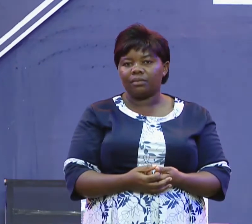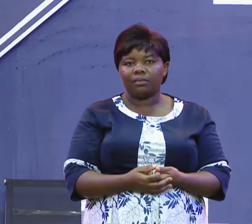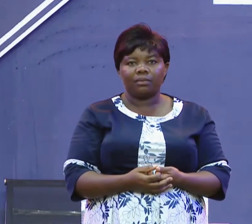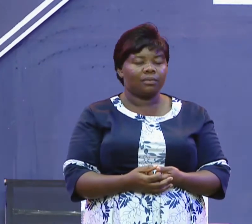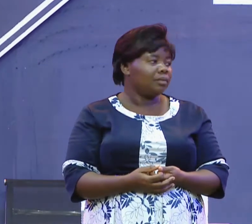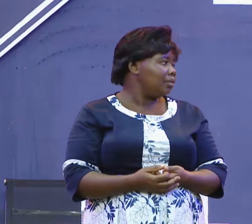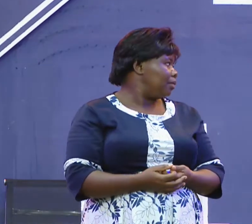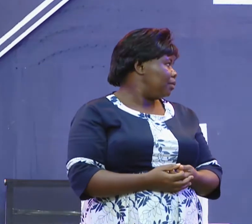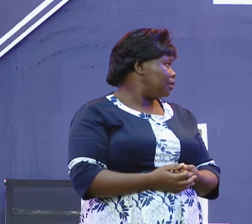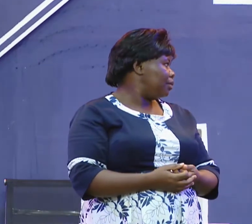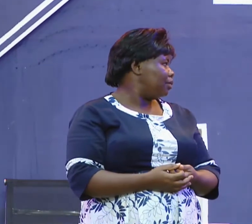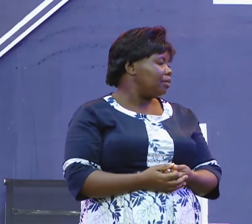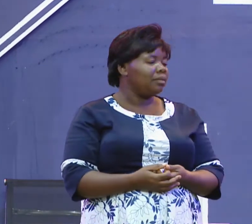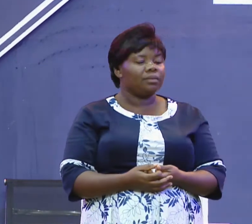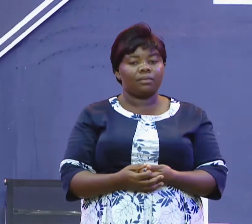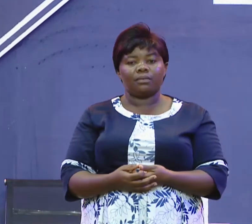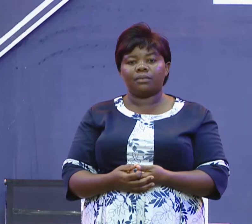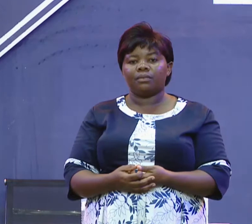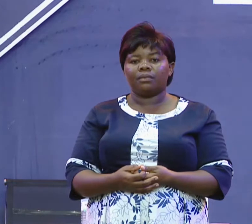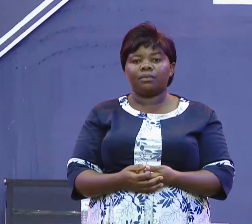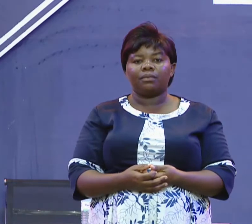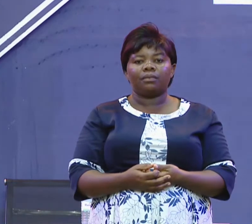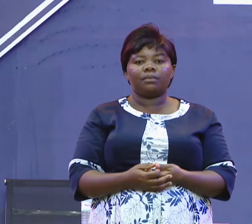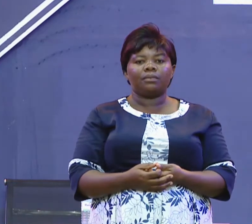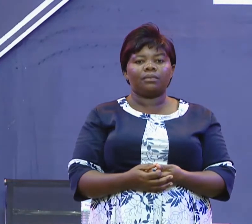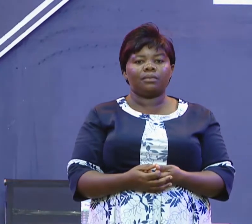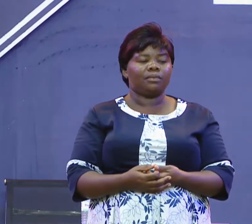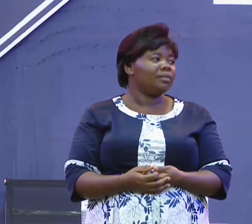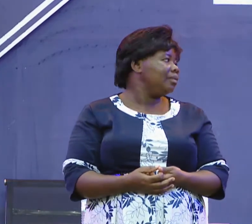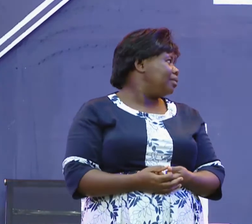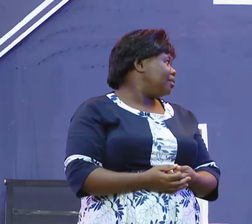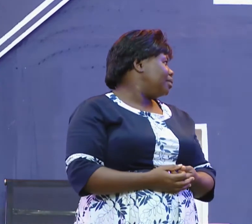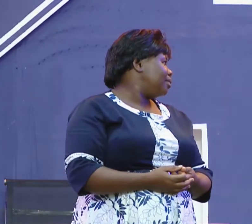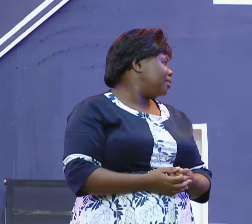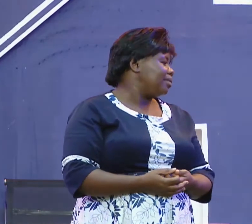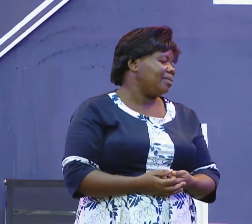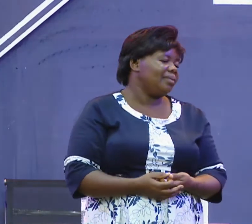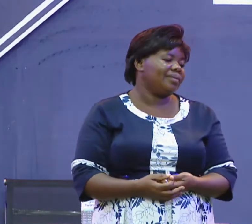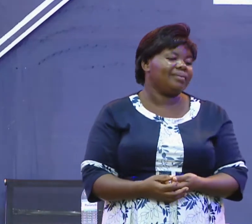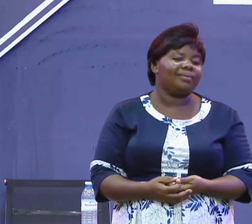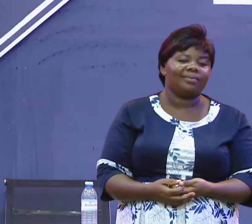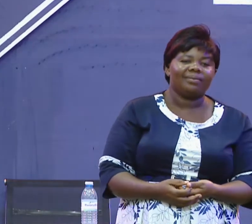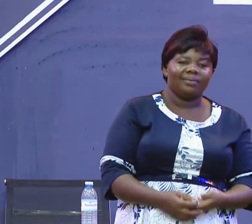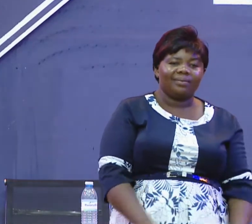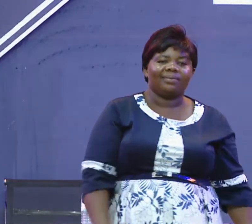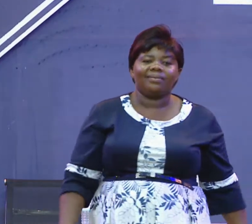Nsomba ntuseeyo. Aha. Essula ya 12 gireete eno onoogisomera bunaayira eyo.